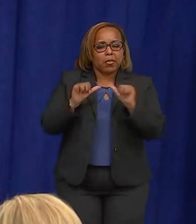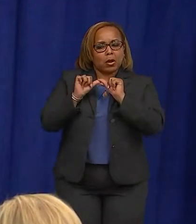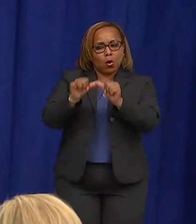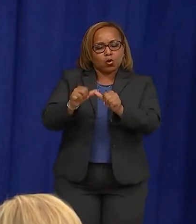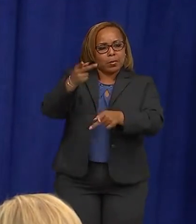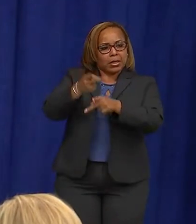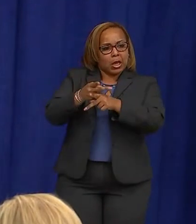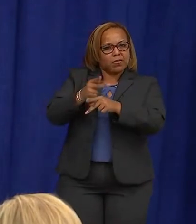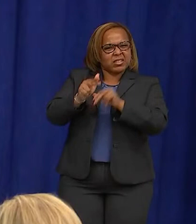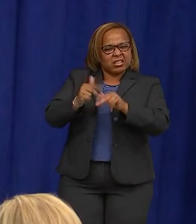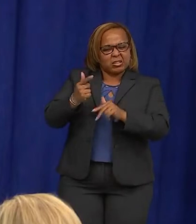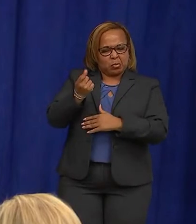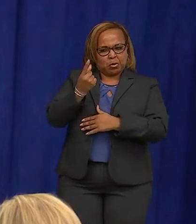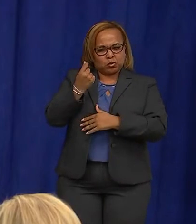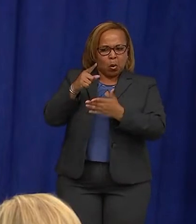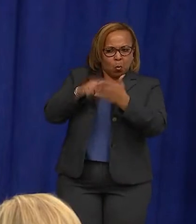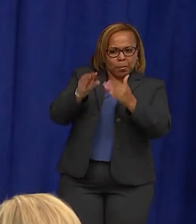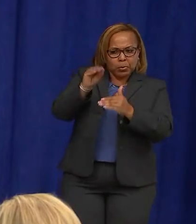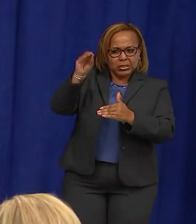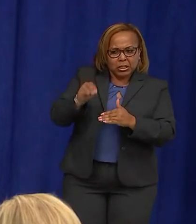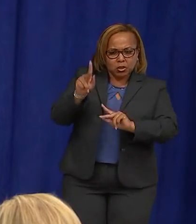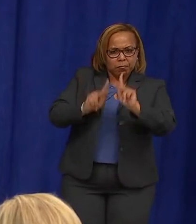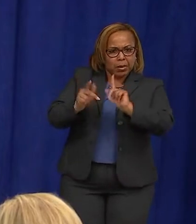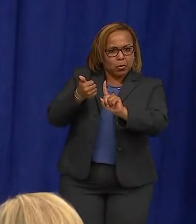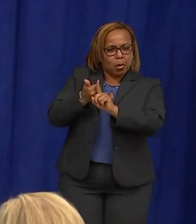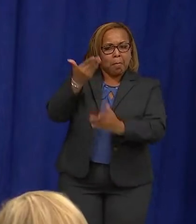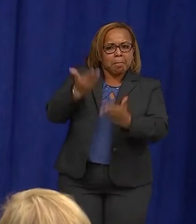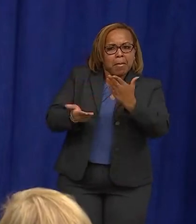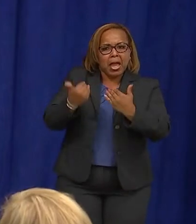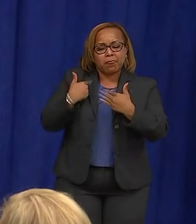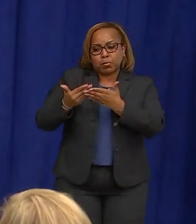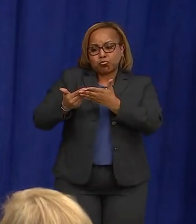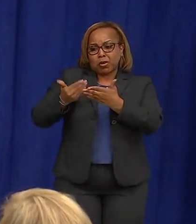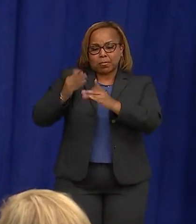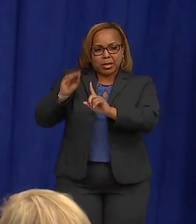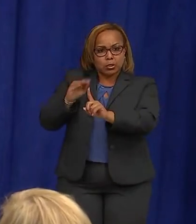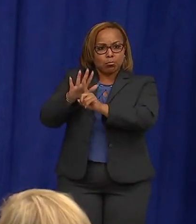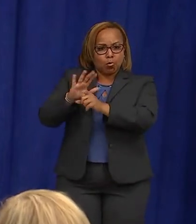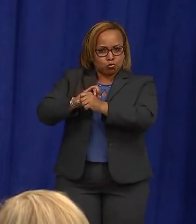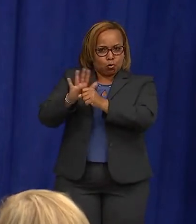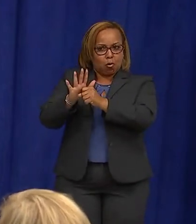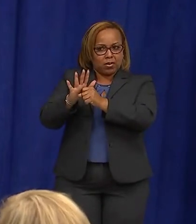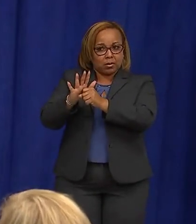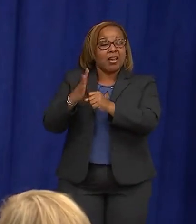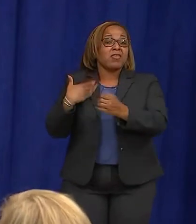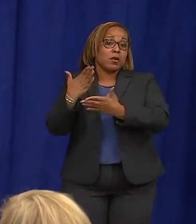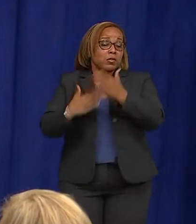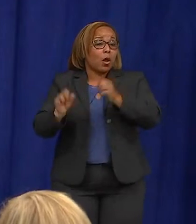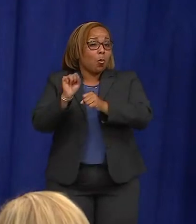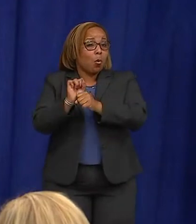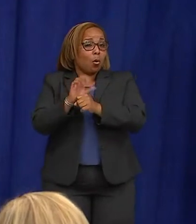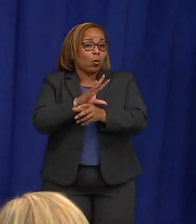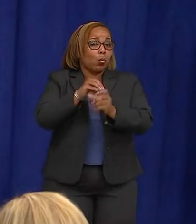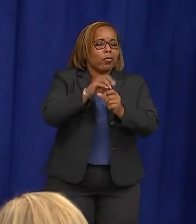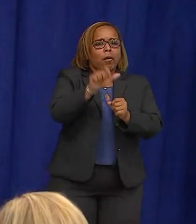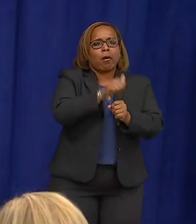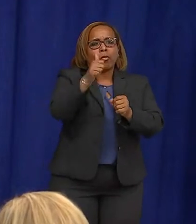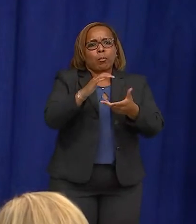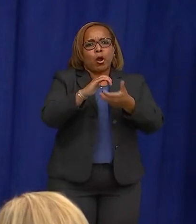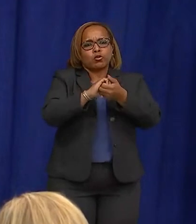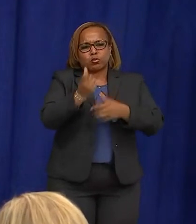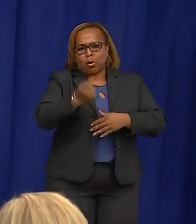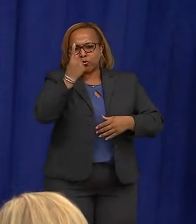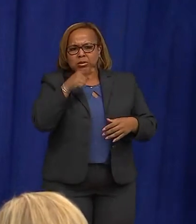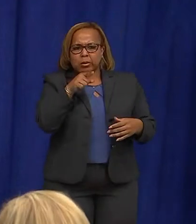care facilities to understand what percentages of people may have previously been exposed to COVID. There's some work with other partners